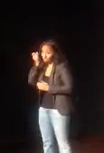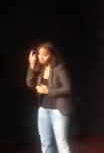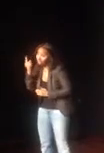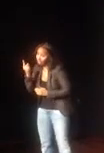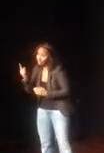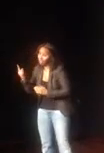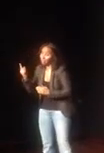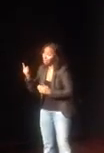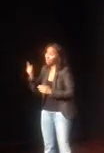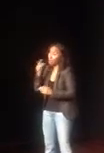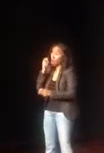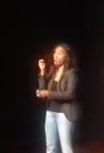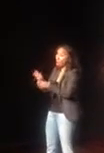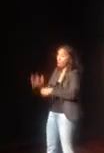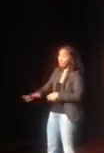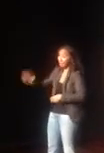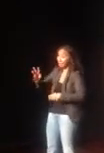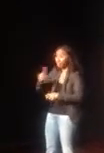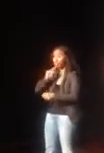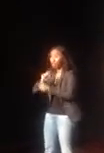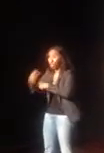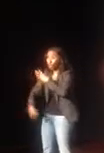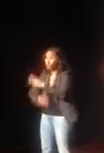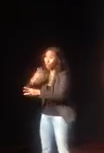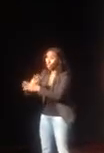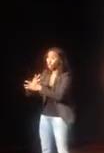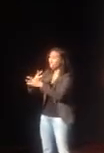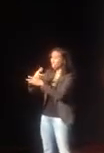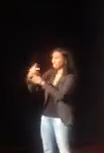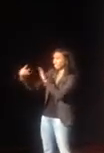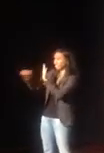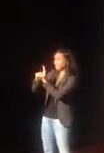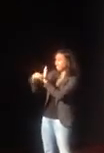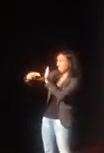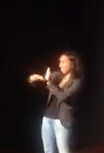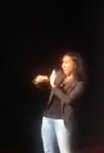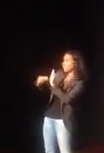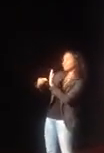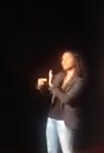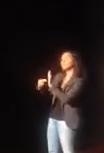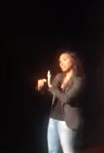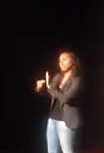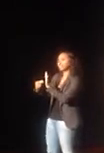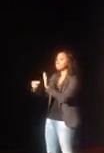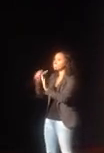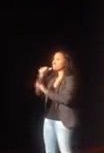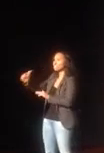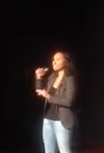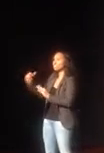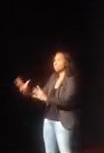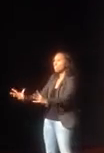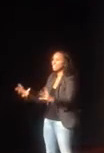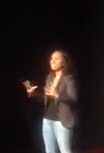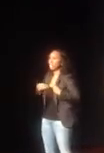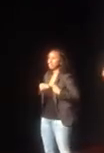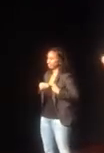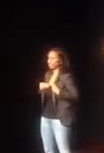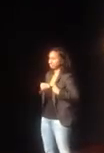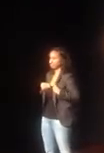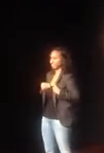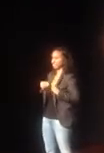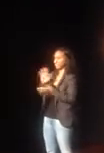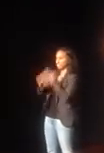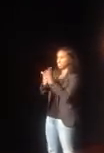a joke, I refuse to be enslaved by an unjust system that condoned my ancestors'